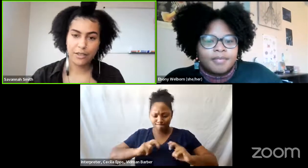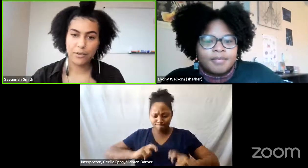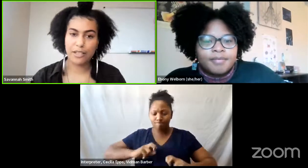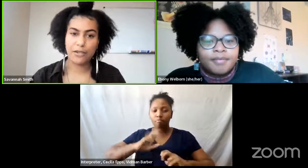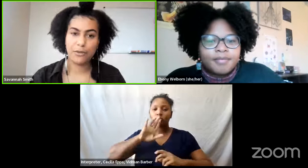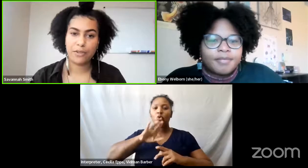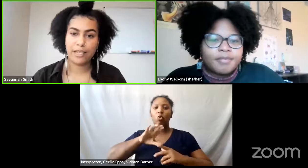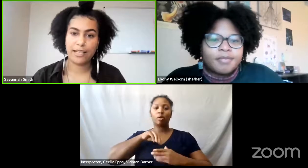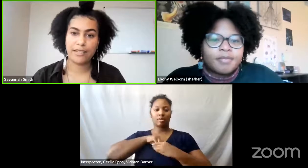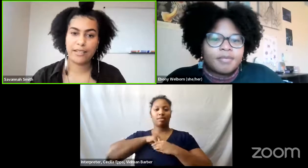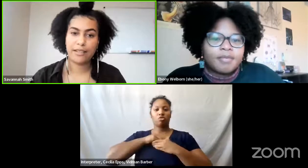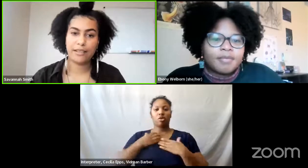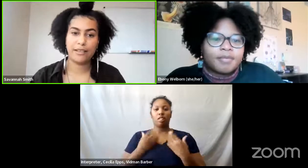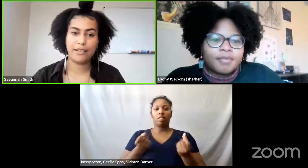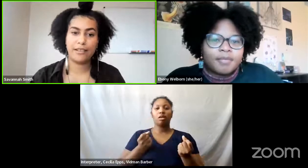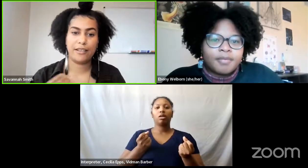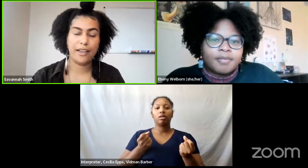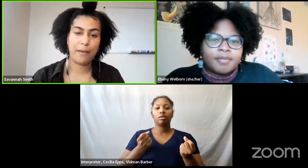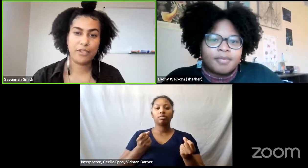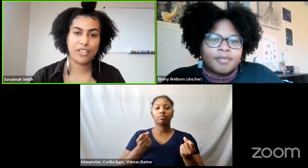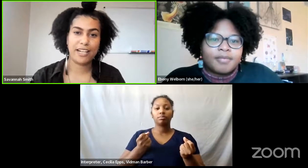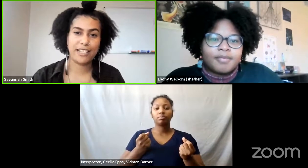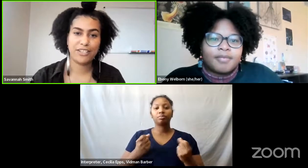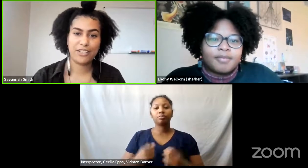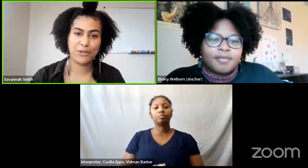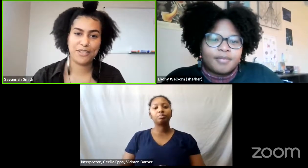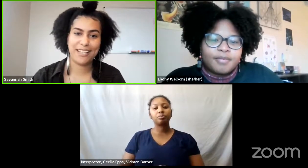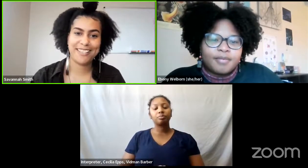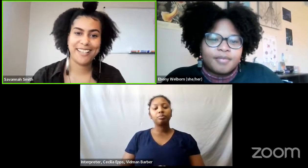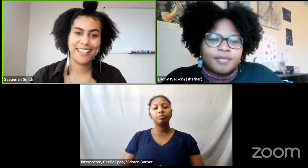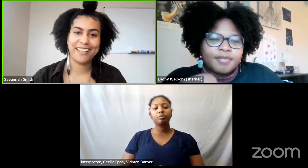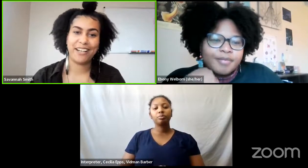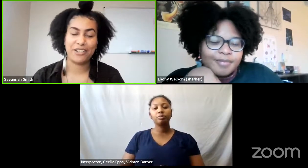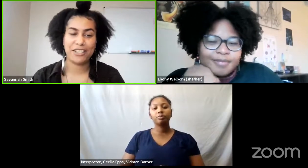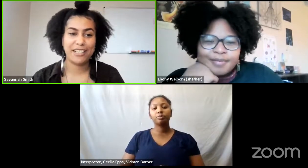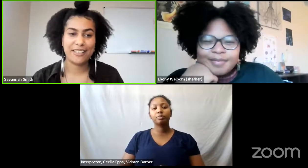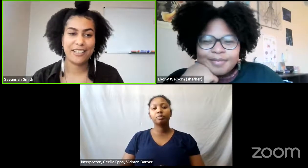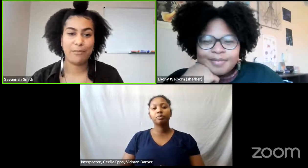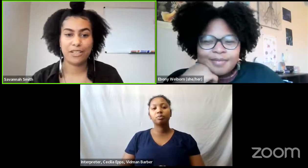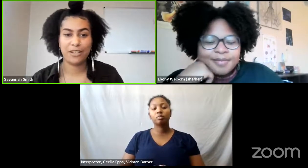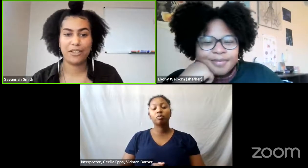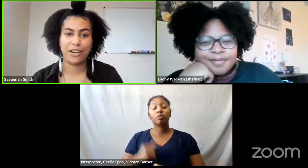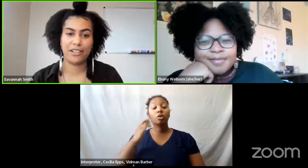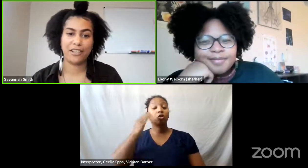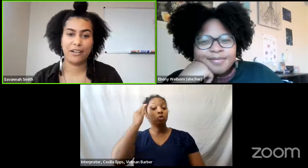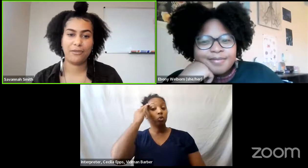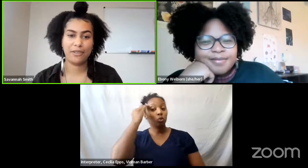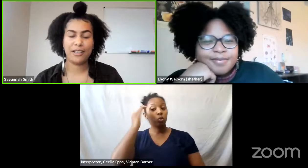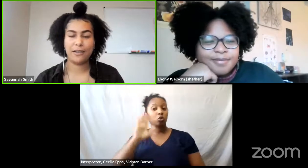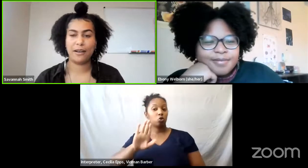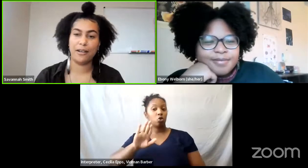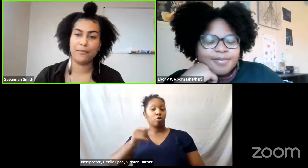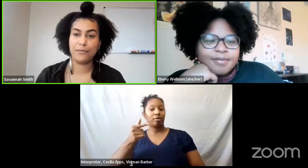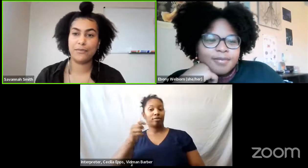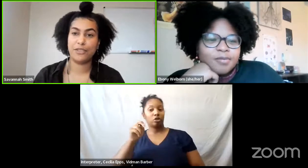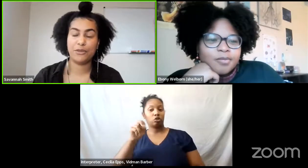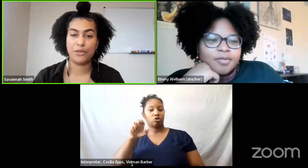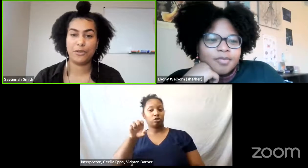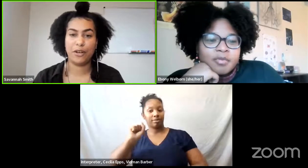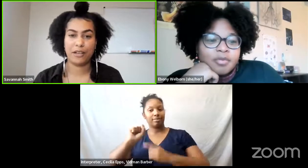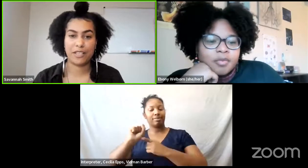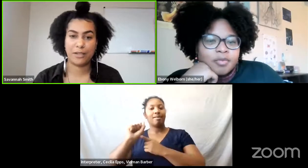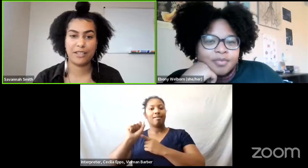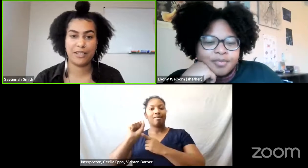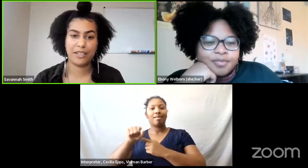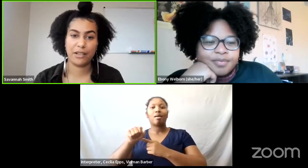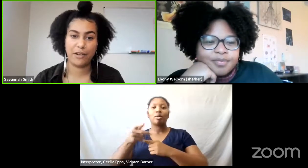healing. We know that epigenetics shows us that our genes can be turned on and off due